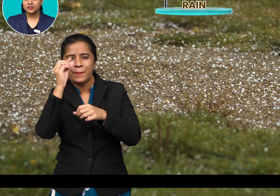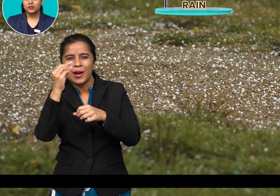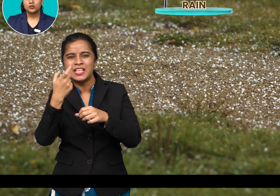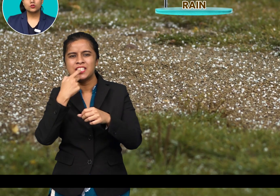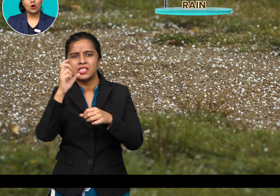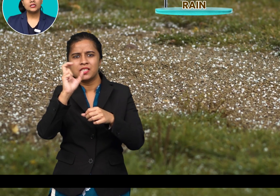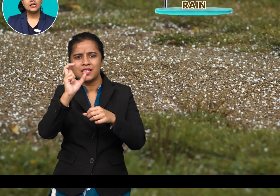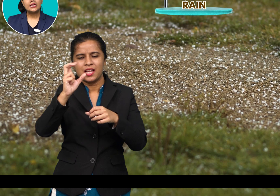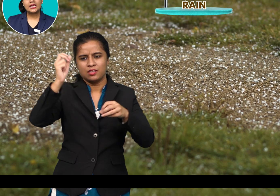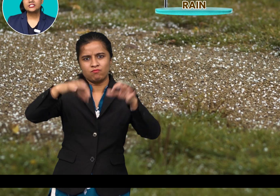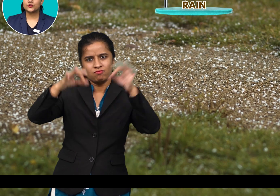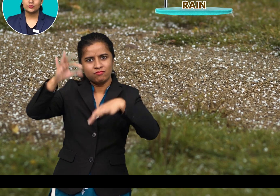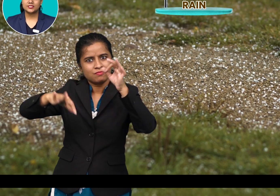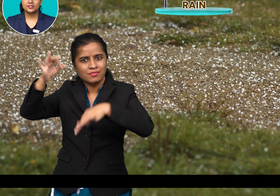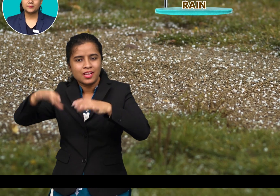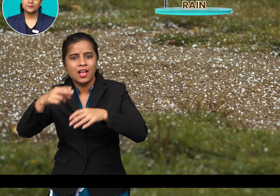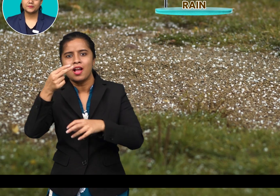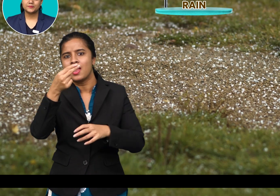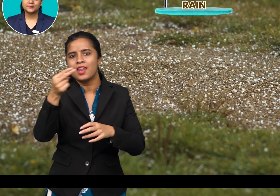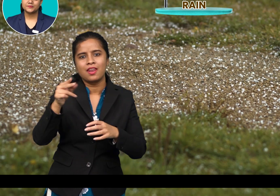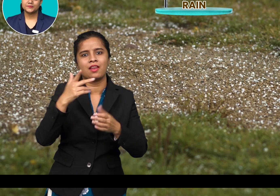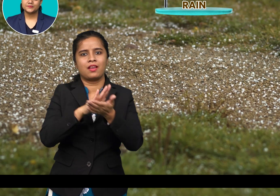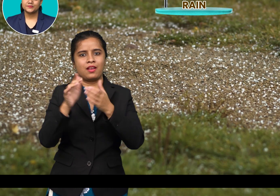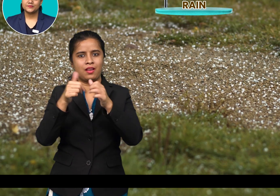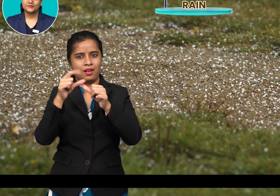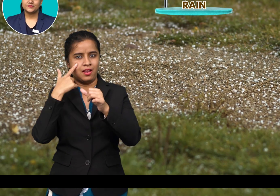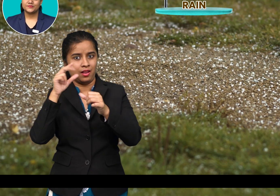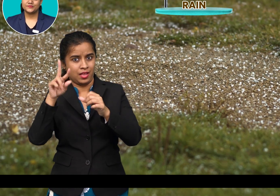ice called hailstones.